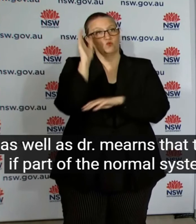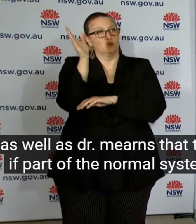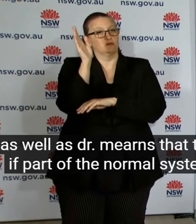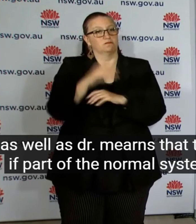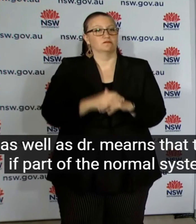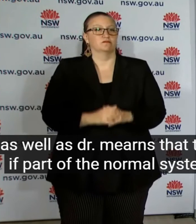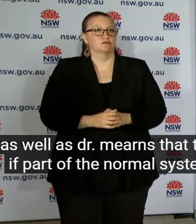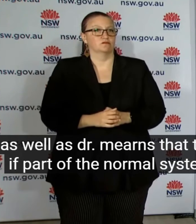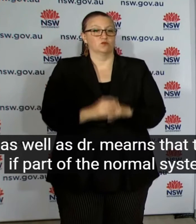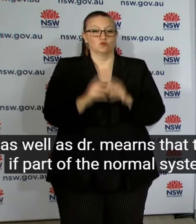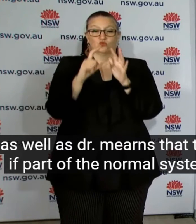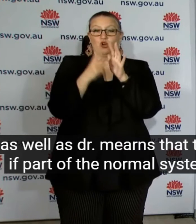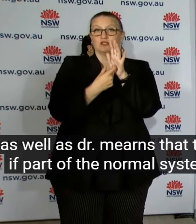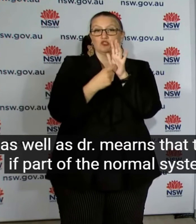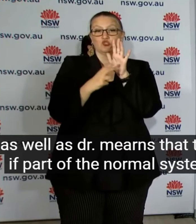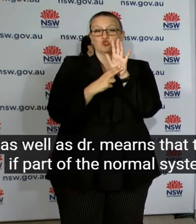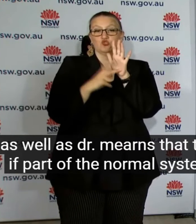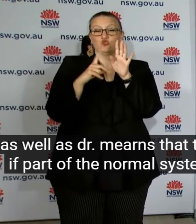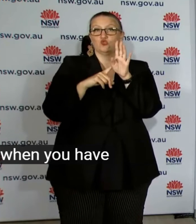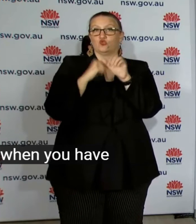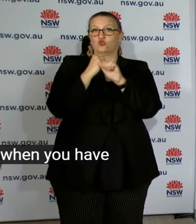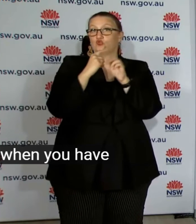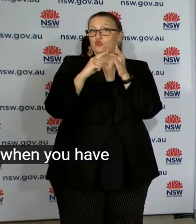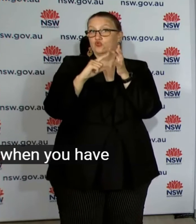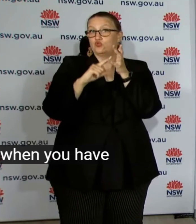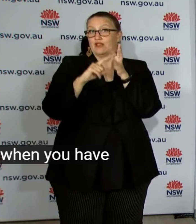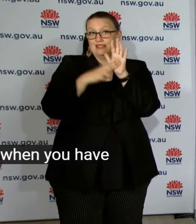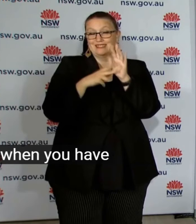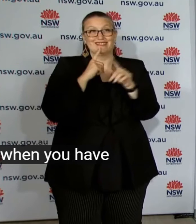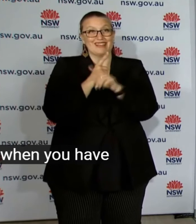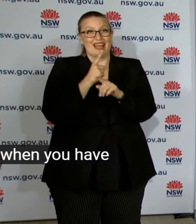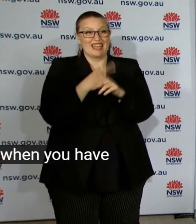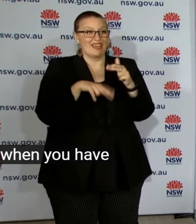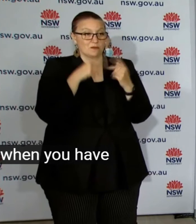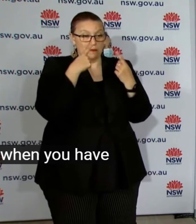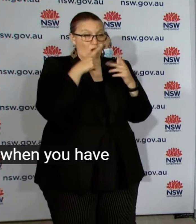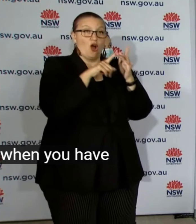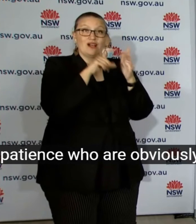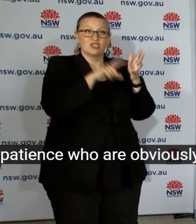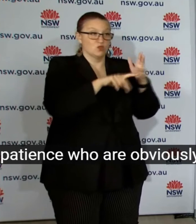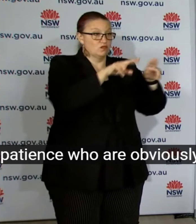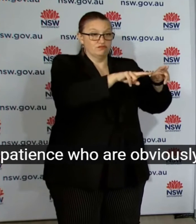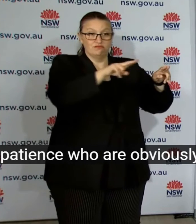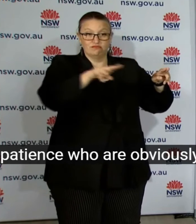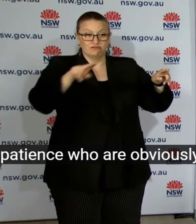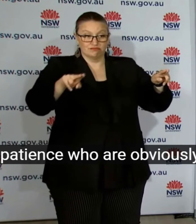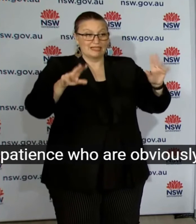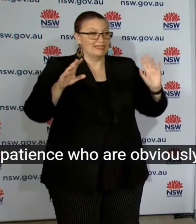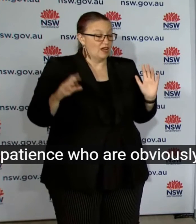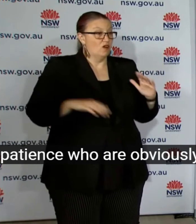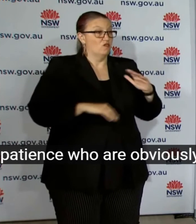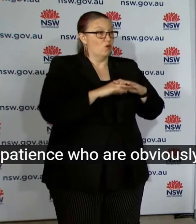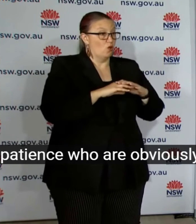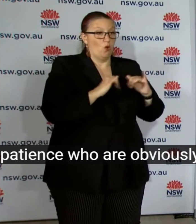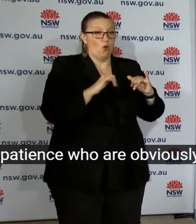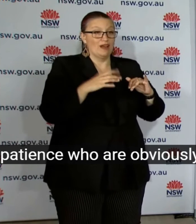system when you have patients who are obviously occupying beds in the intensive care units, to move patients